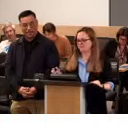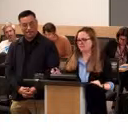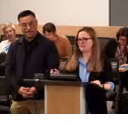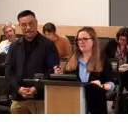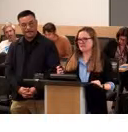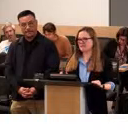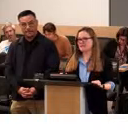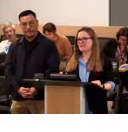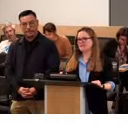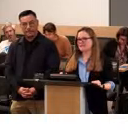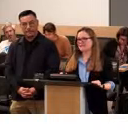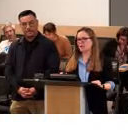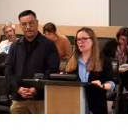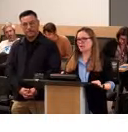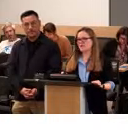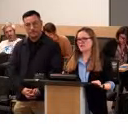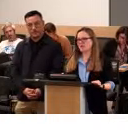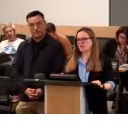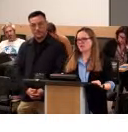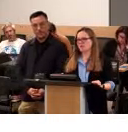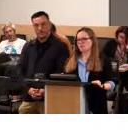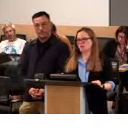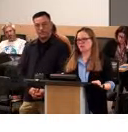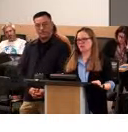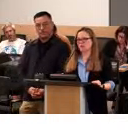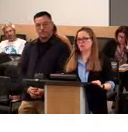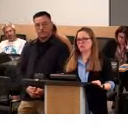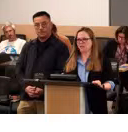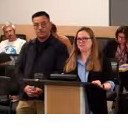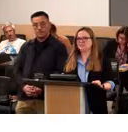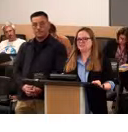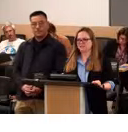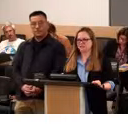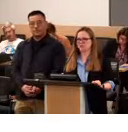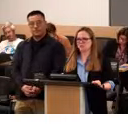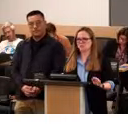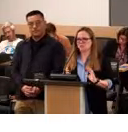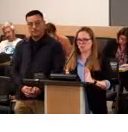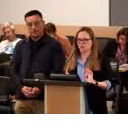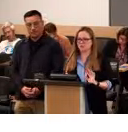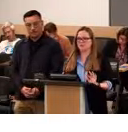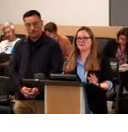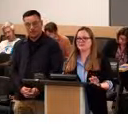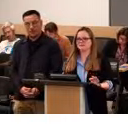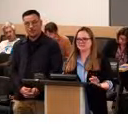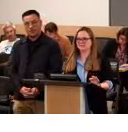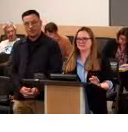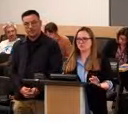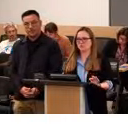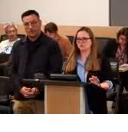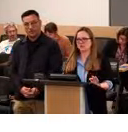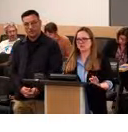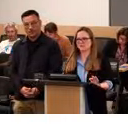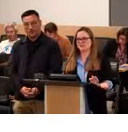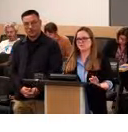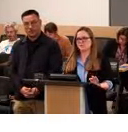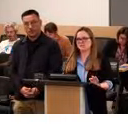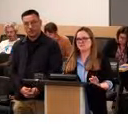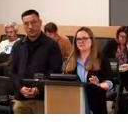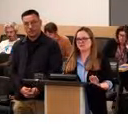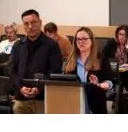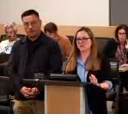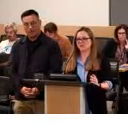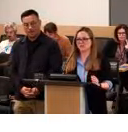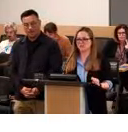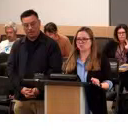seriously. One of the areas we know that we need to continue to support with is school sites'